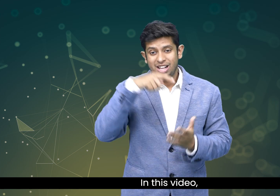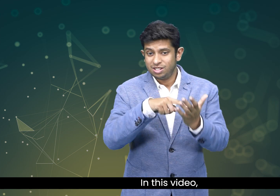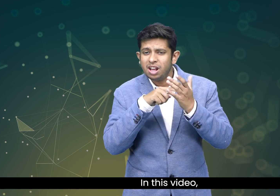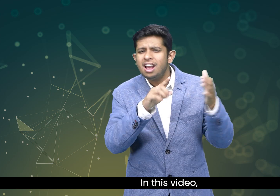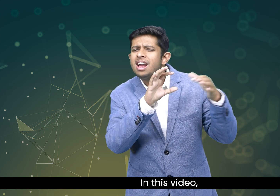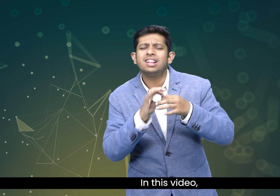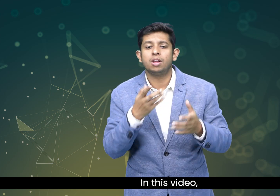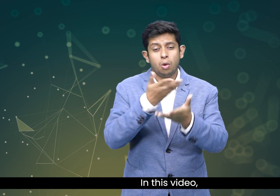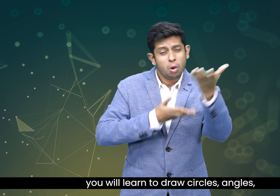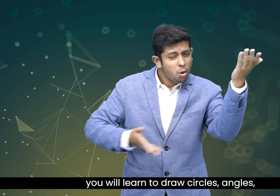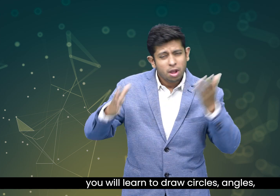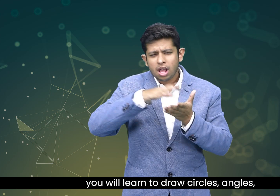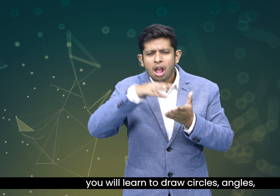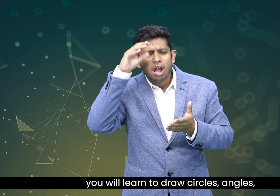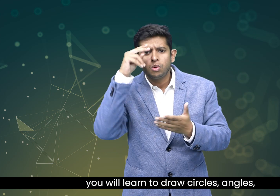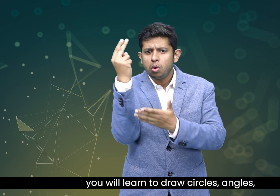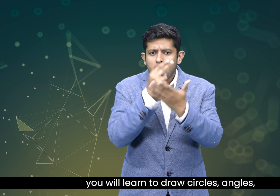In this video, you will learn to draw circles,